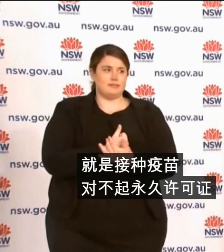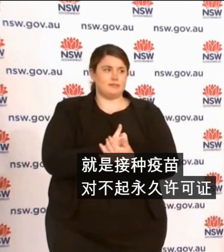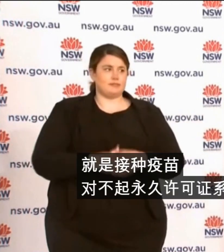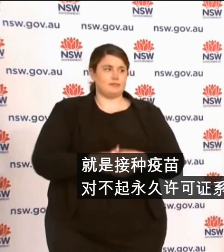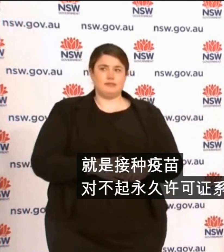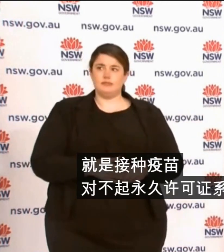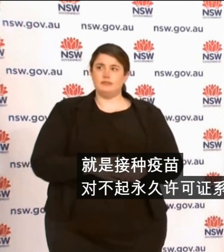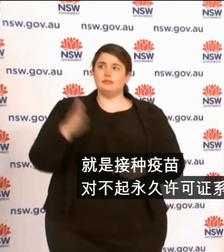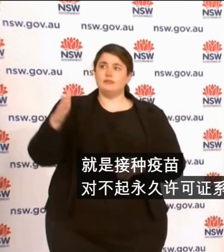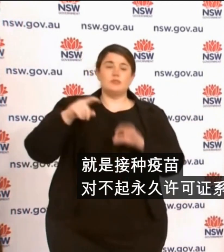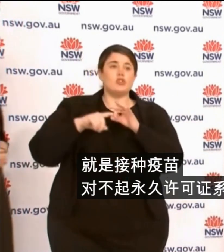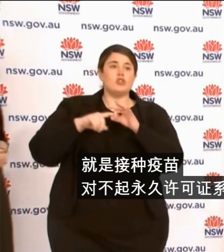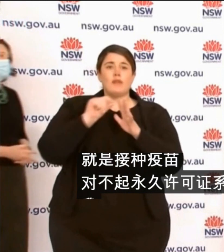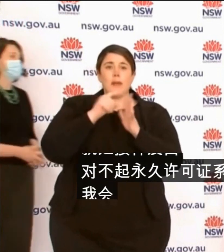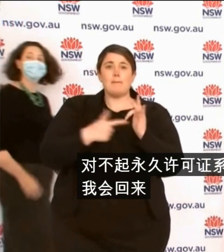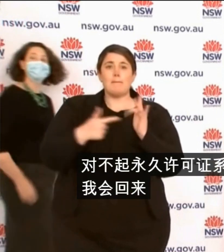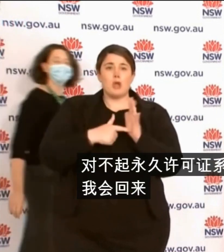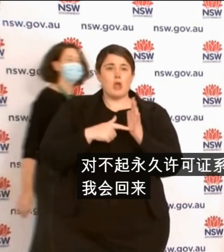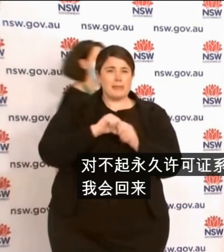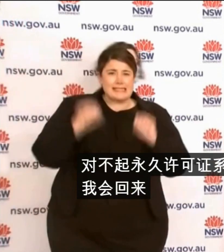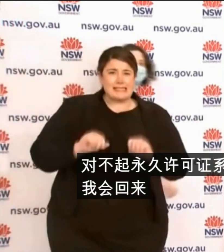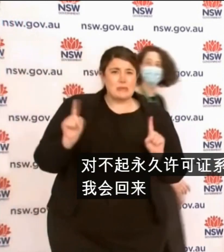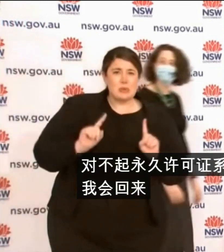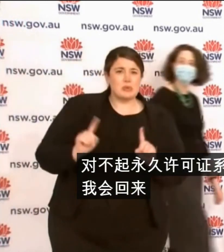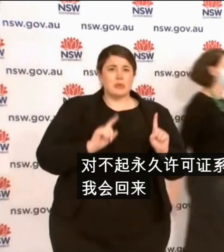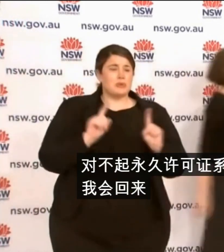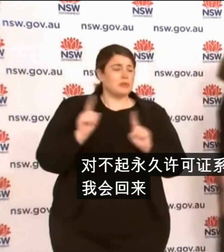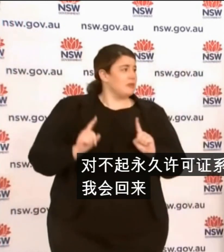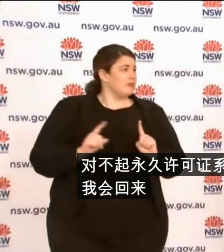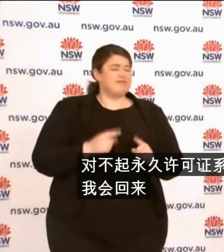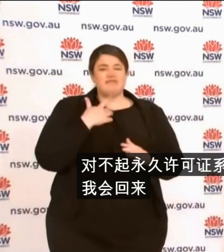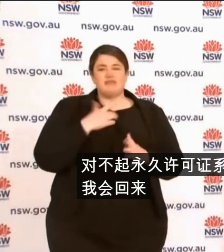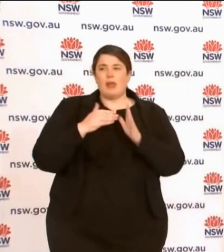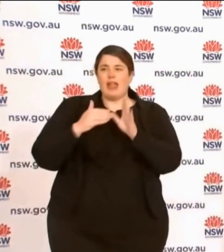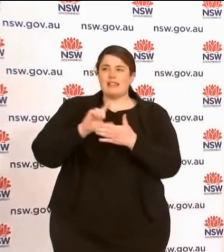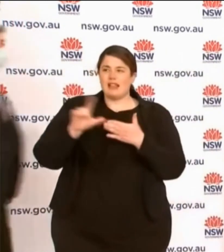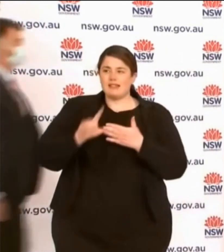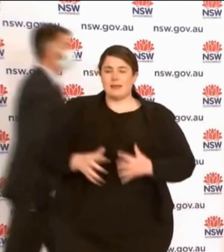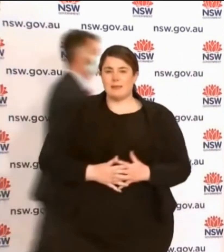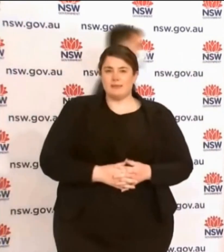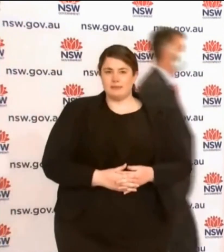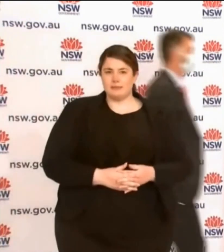the permit system. I'll come back to you. The permit system.